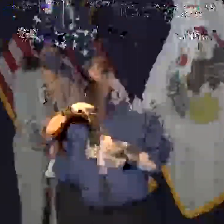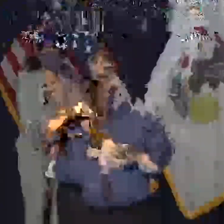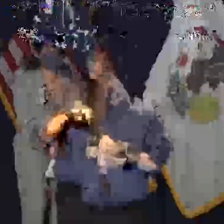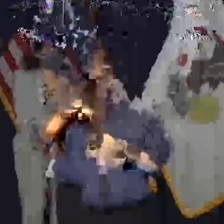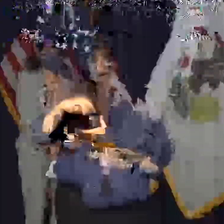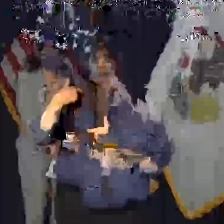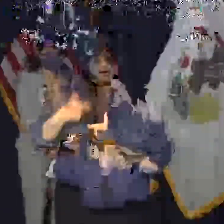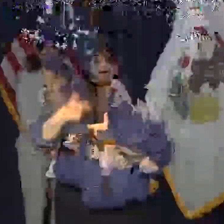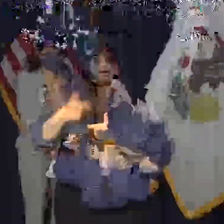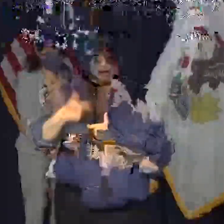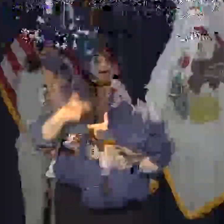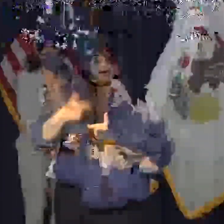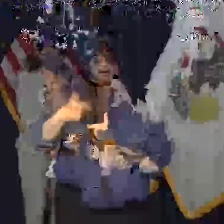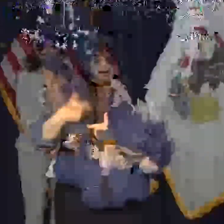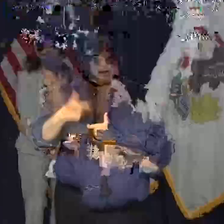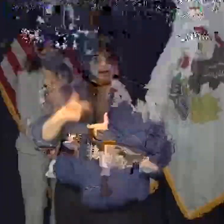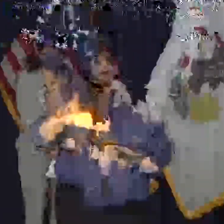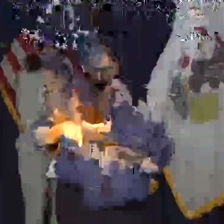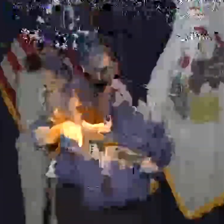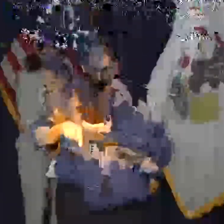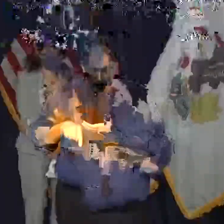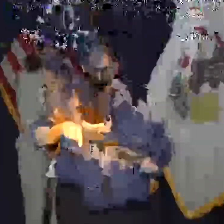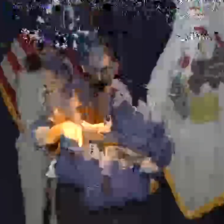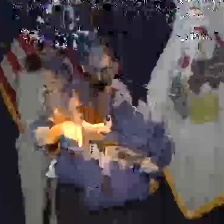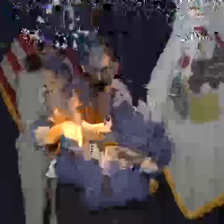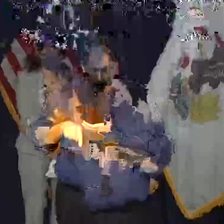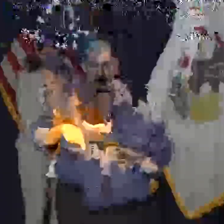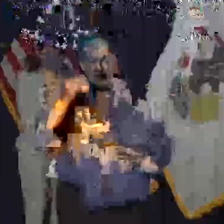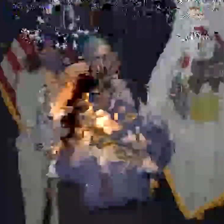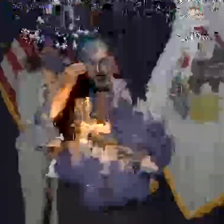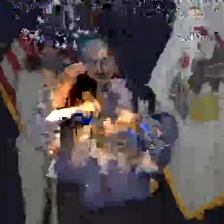testing guidance and self-care information.